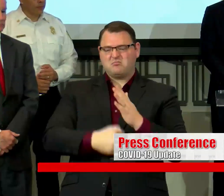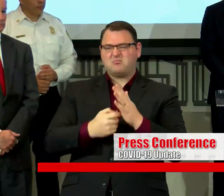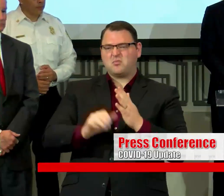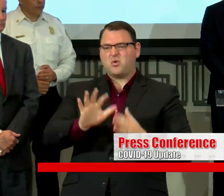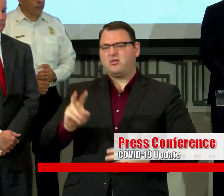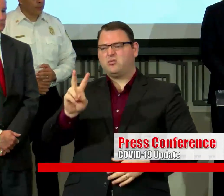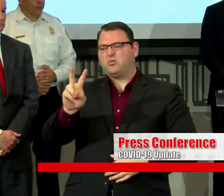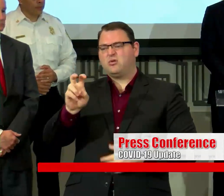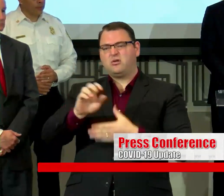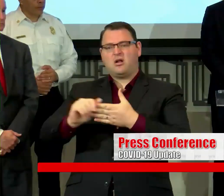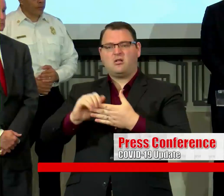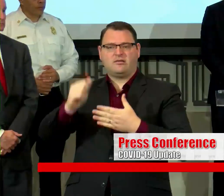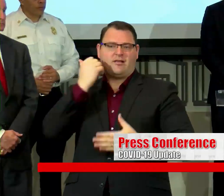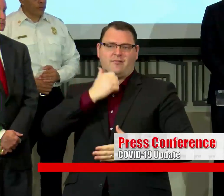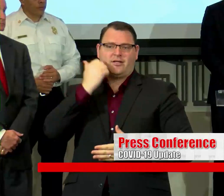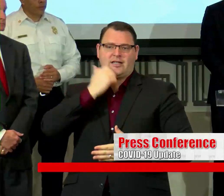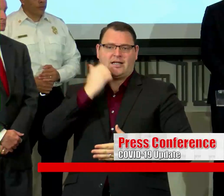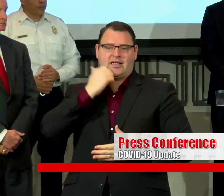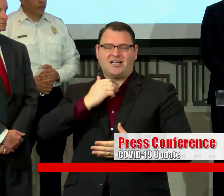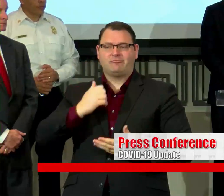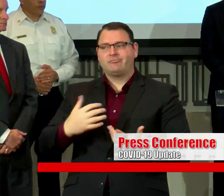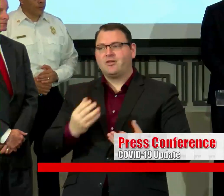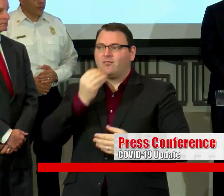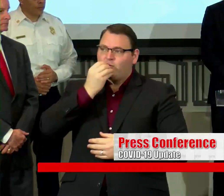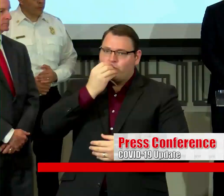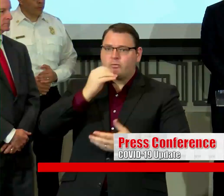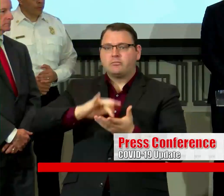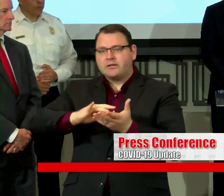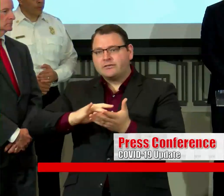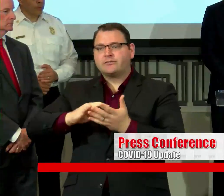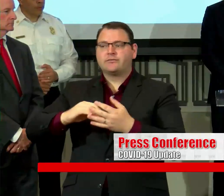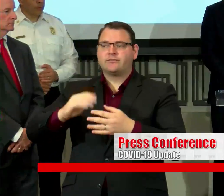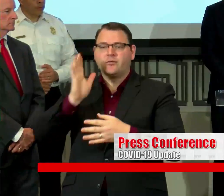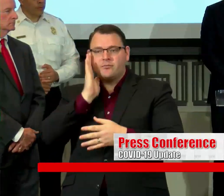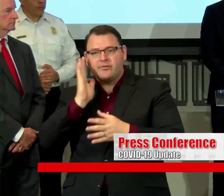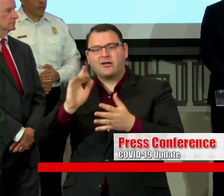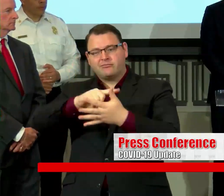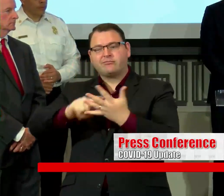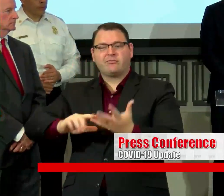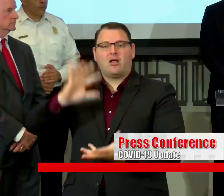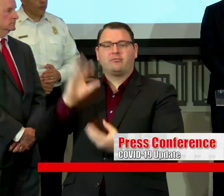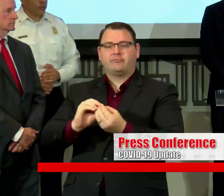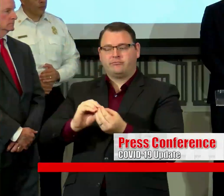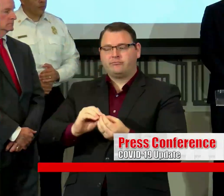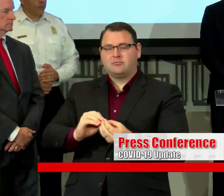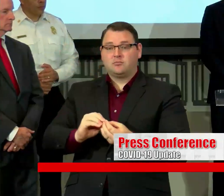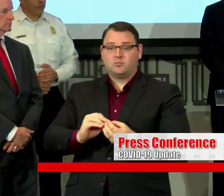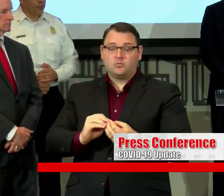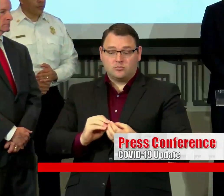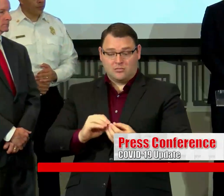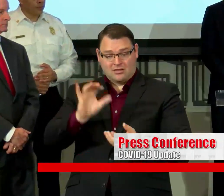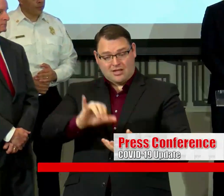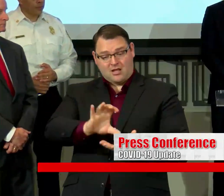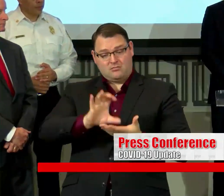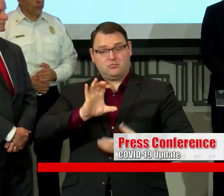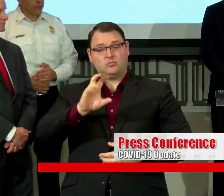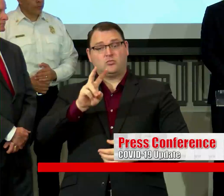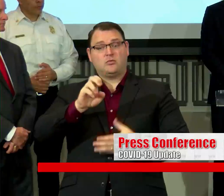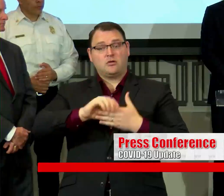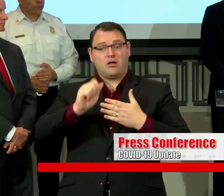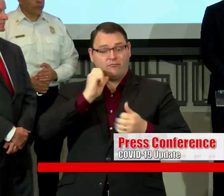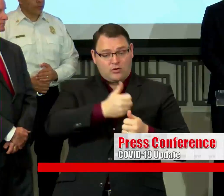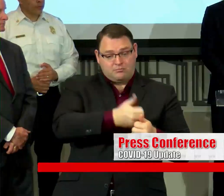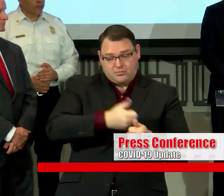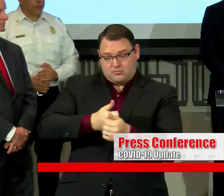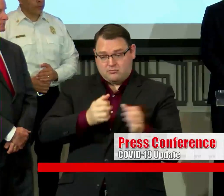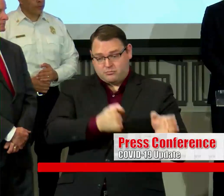Let me also say, and we've gotten raised some concerns about people, for example, in many